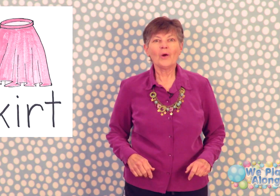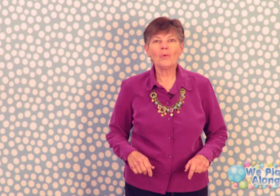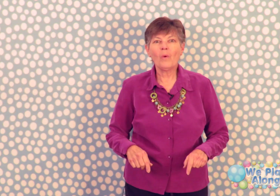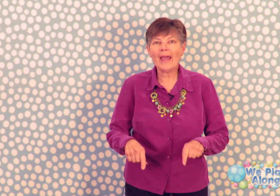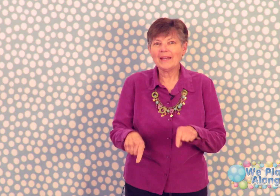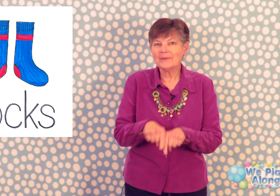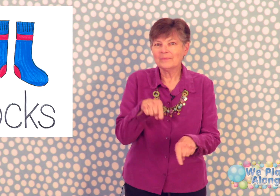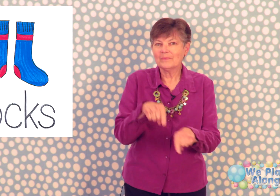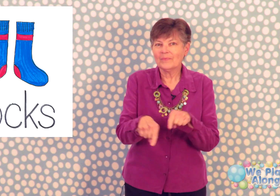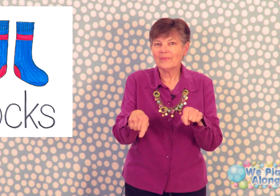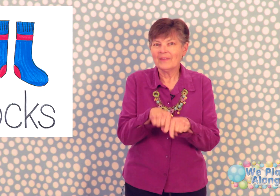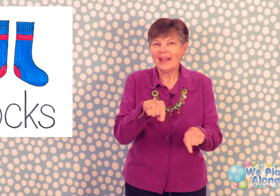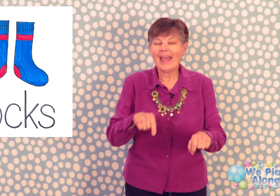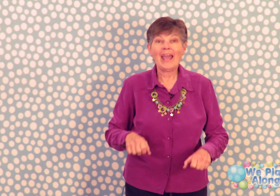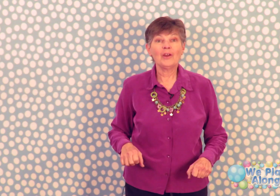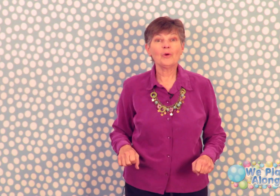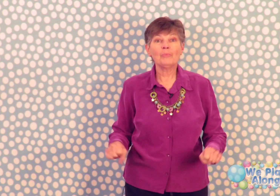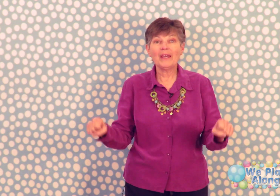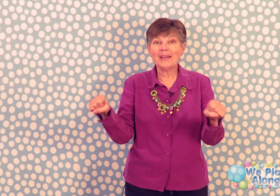her white, and her pink.